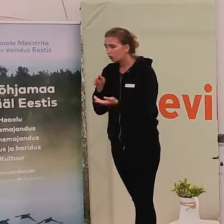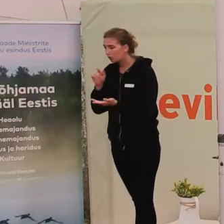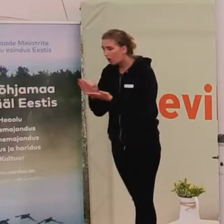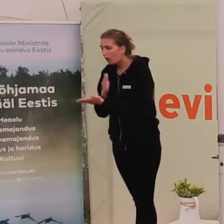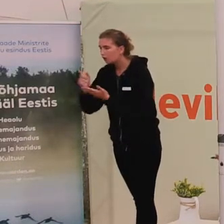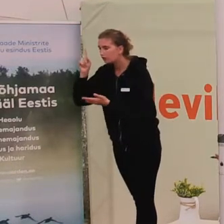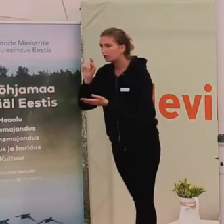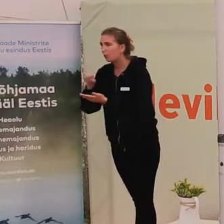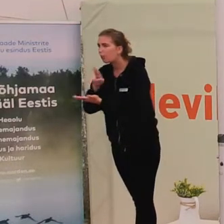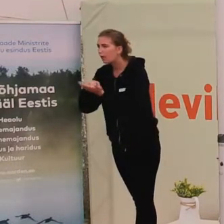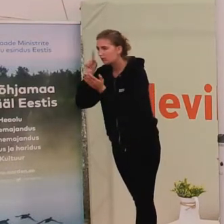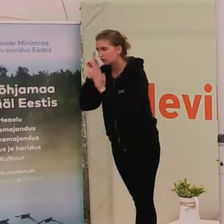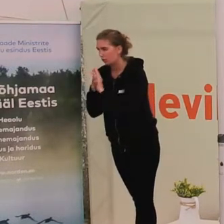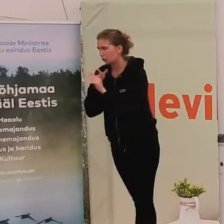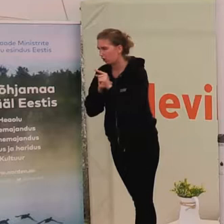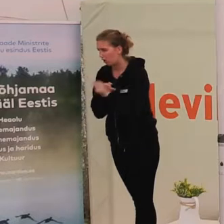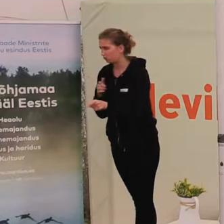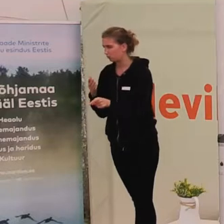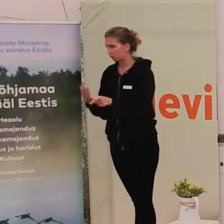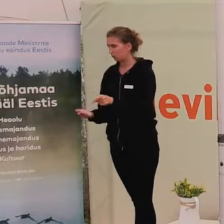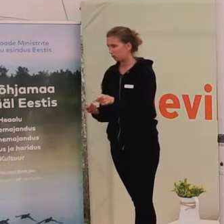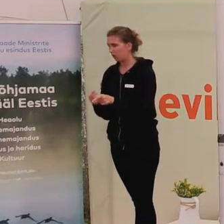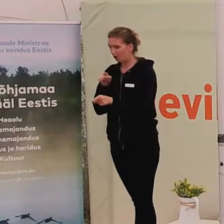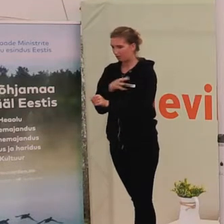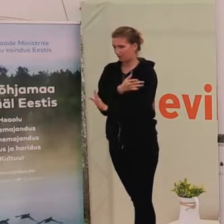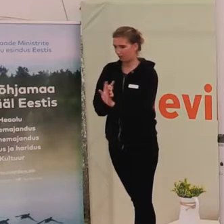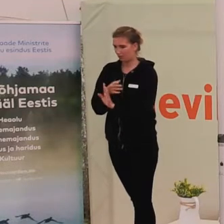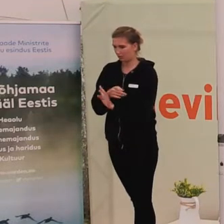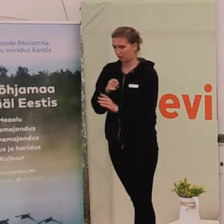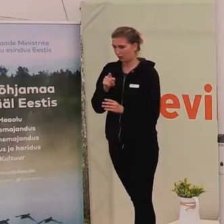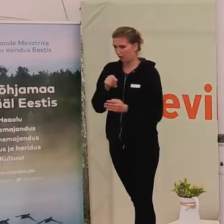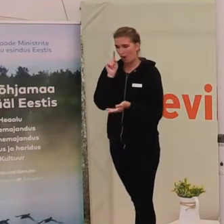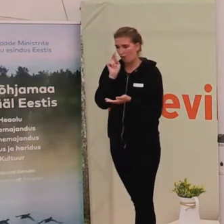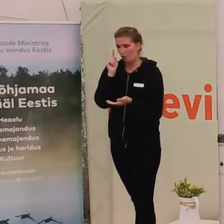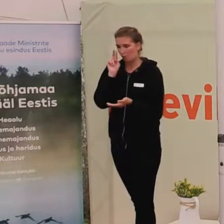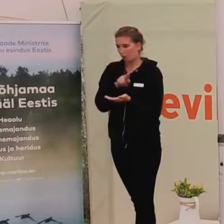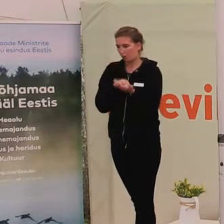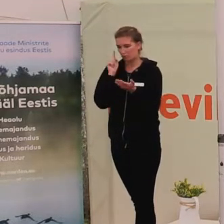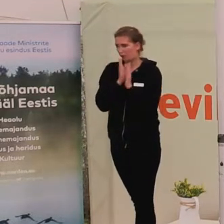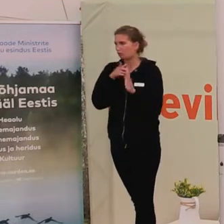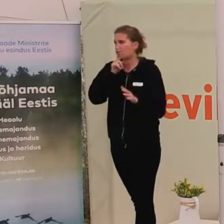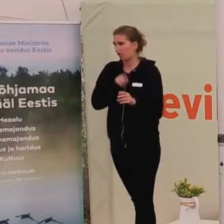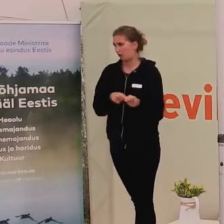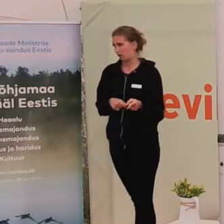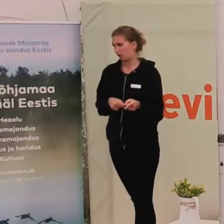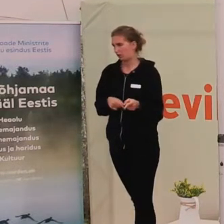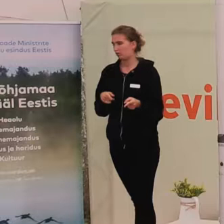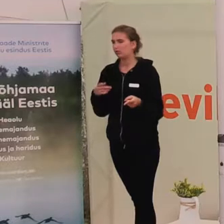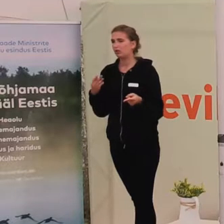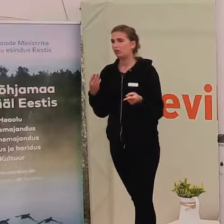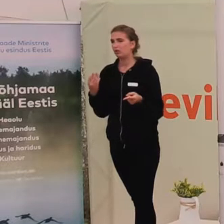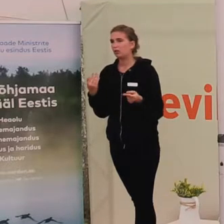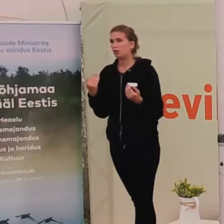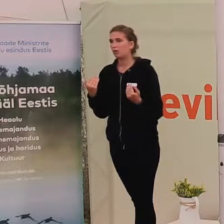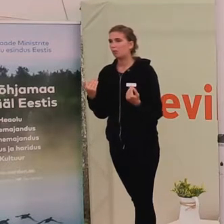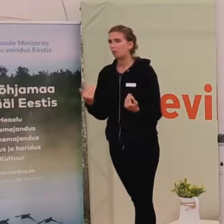these corporations, we have this kind of society, we have rewarded that. So what will we reform from now on? And